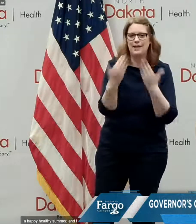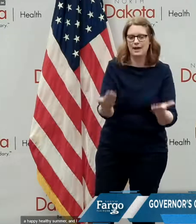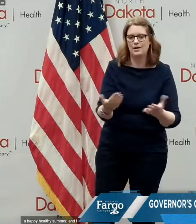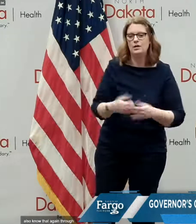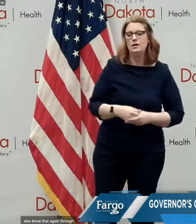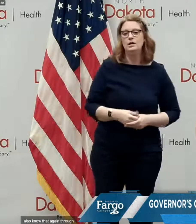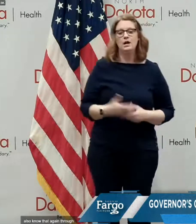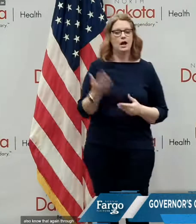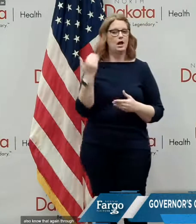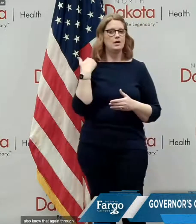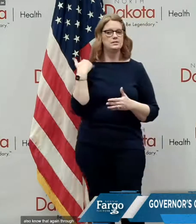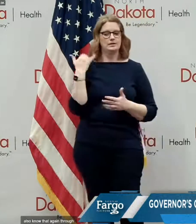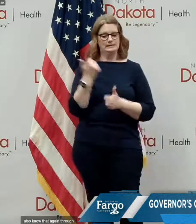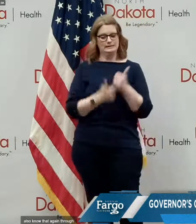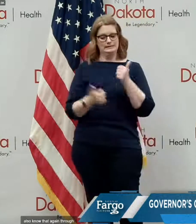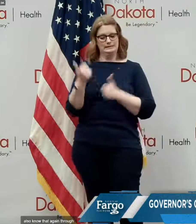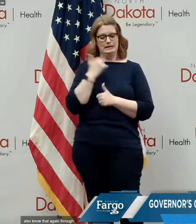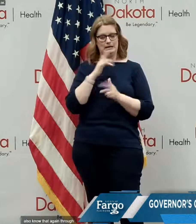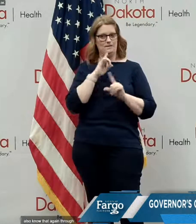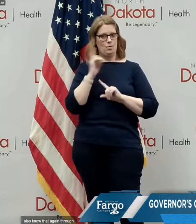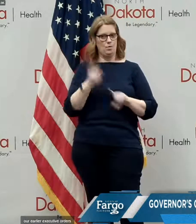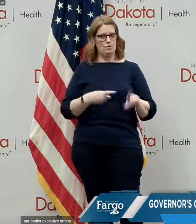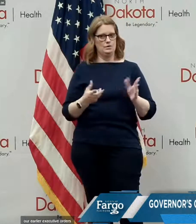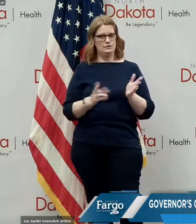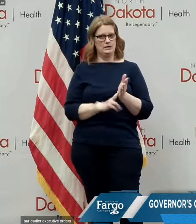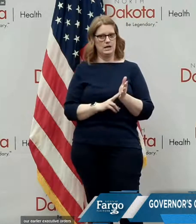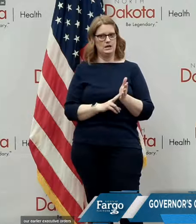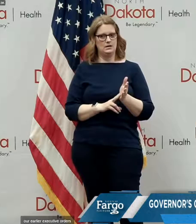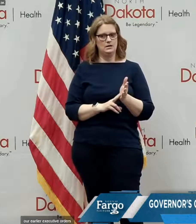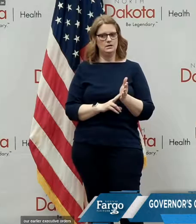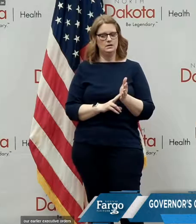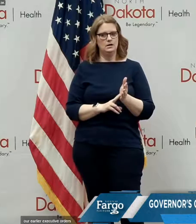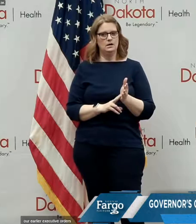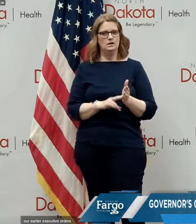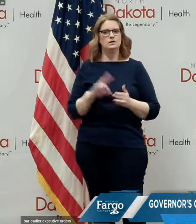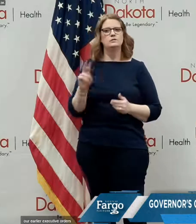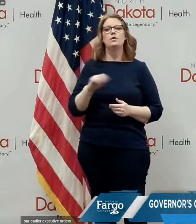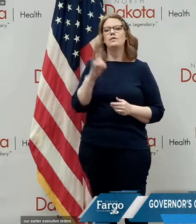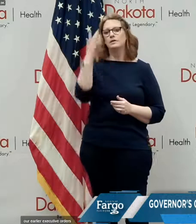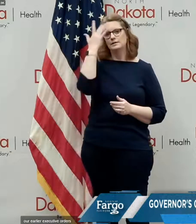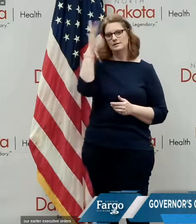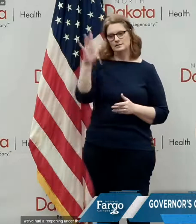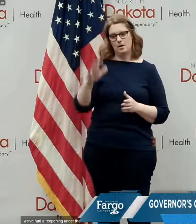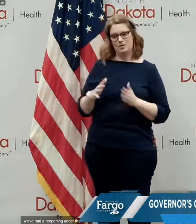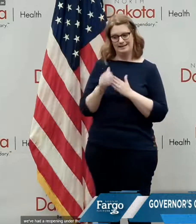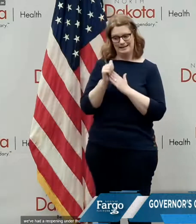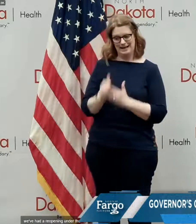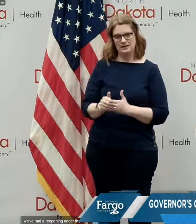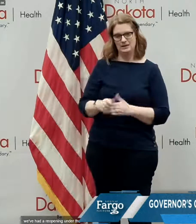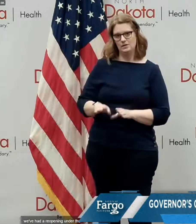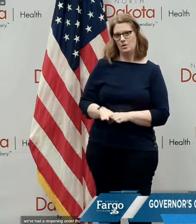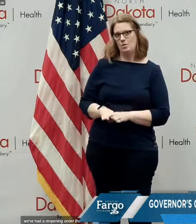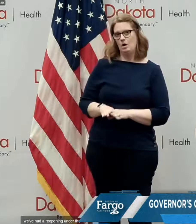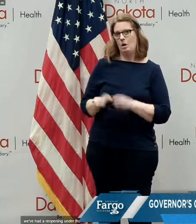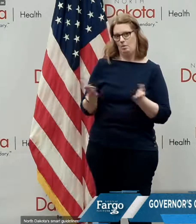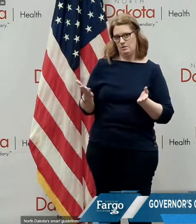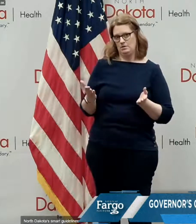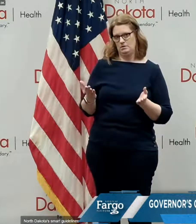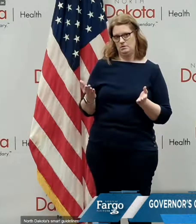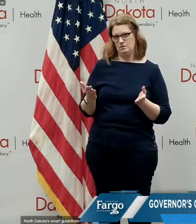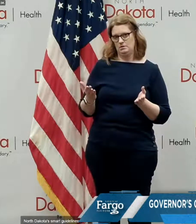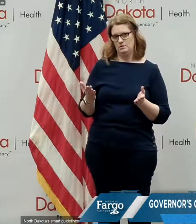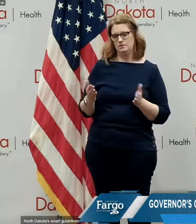earlier executive orders, we've had a reopening under the North Dakota SMART guidelines for access